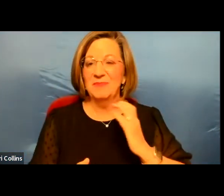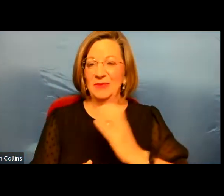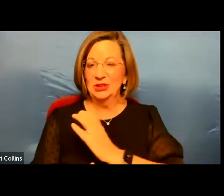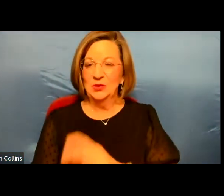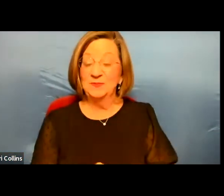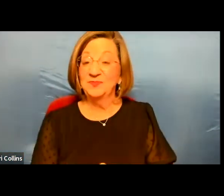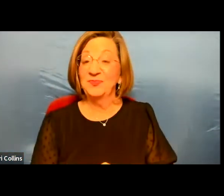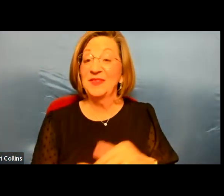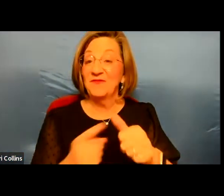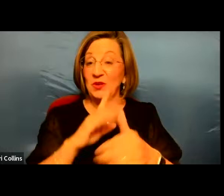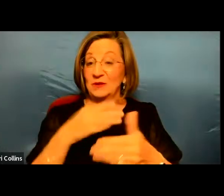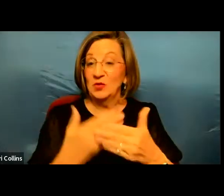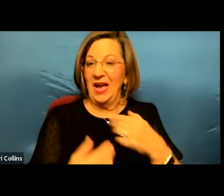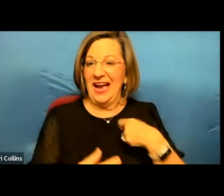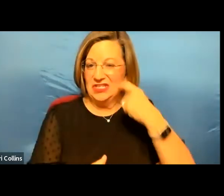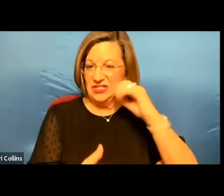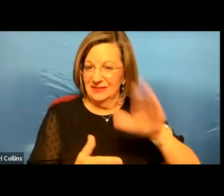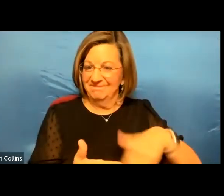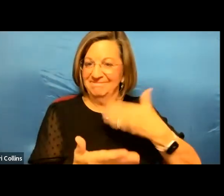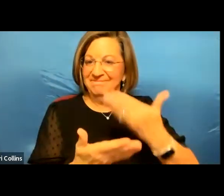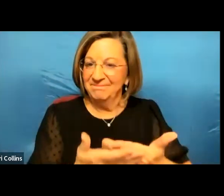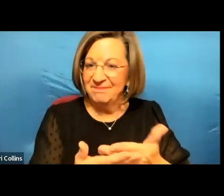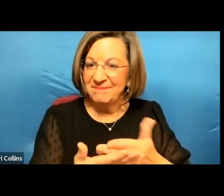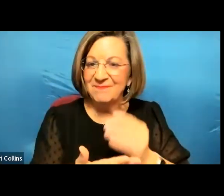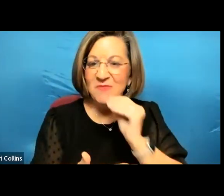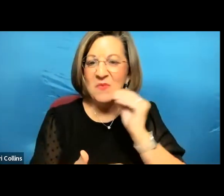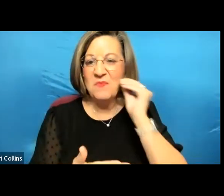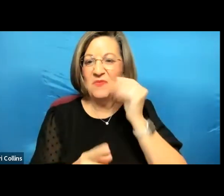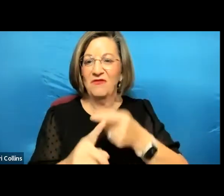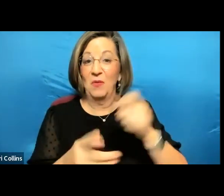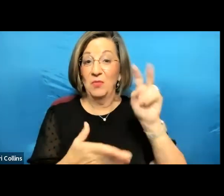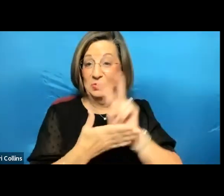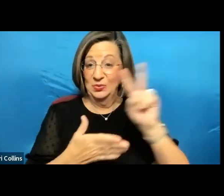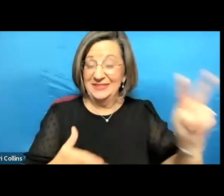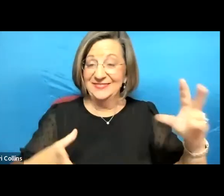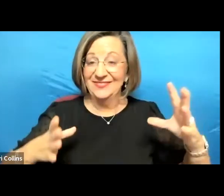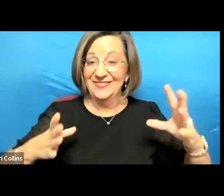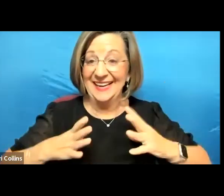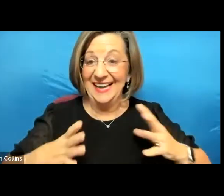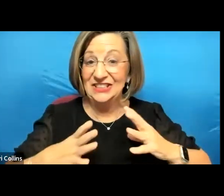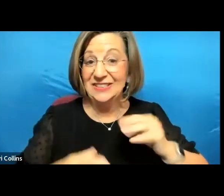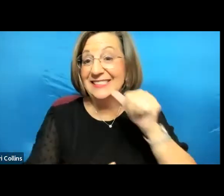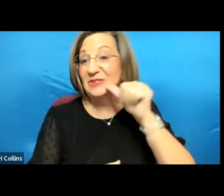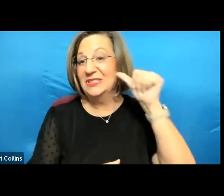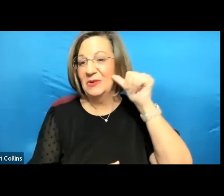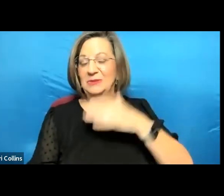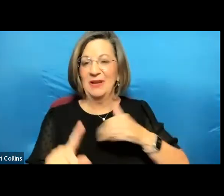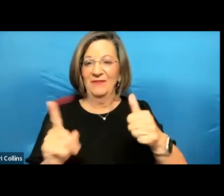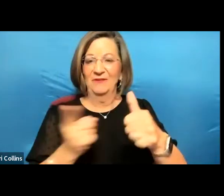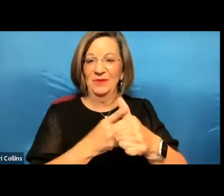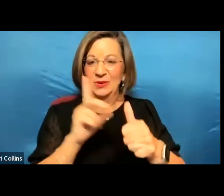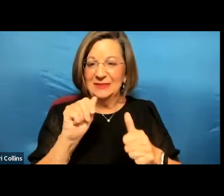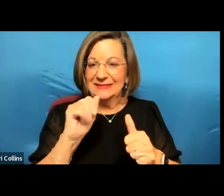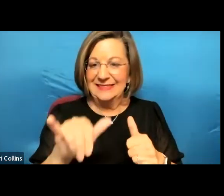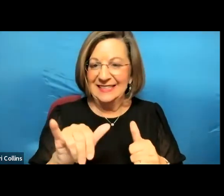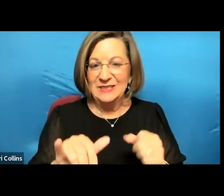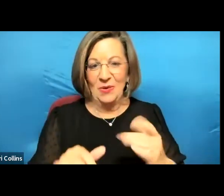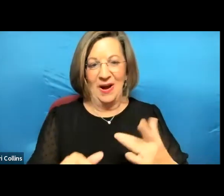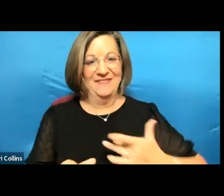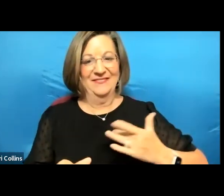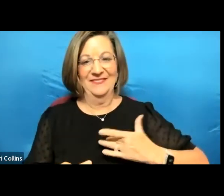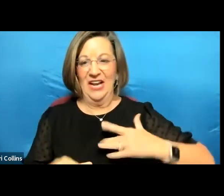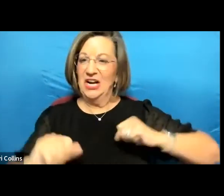So again, I would like to say good evening to everybody, all of the board members, and thank you. I've been just returning home from a